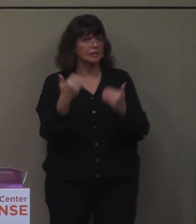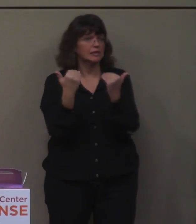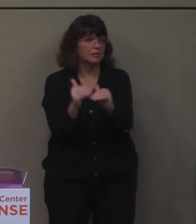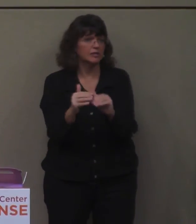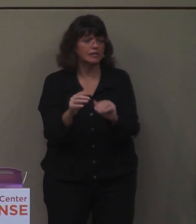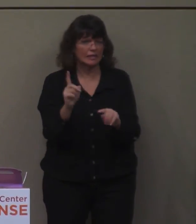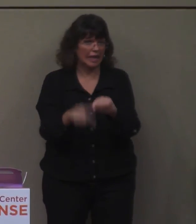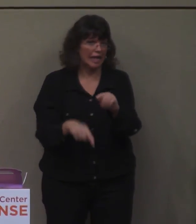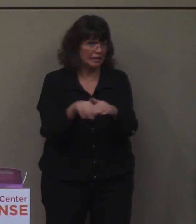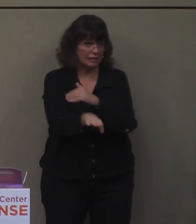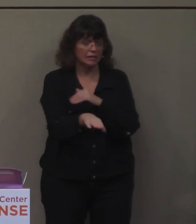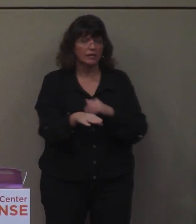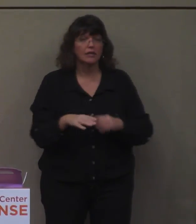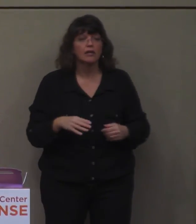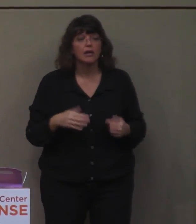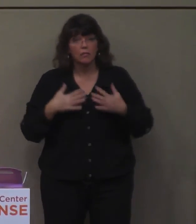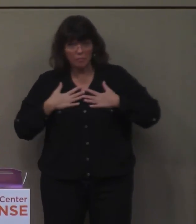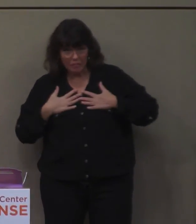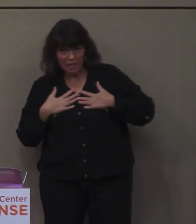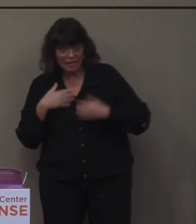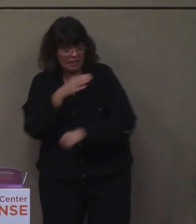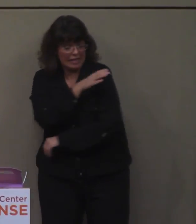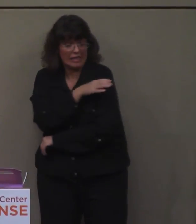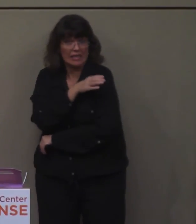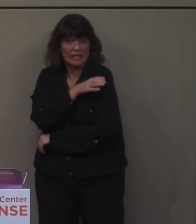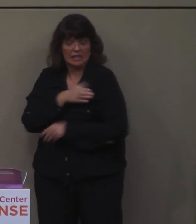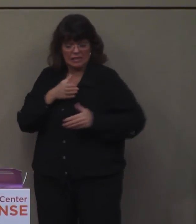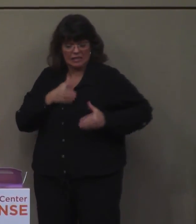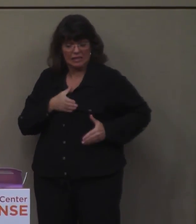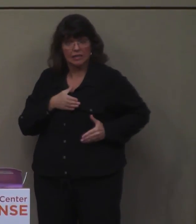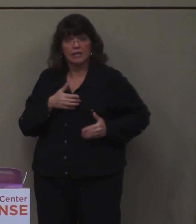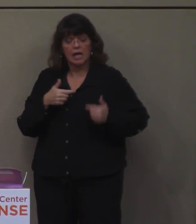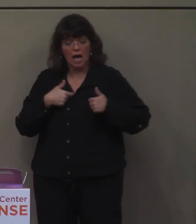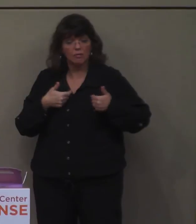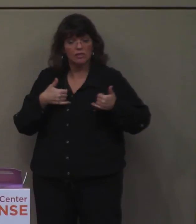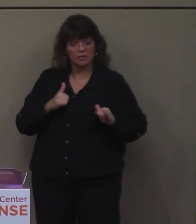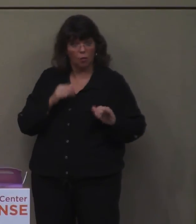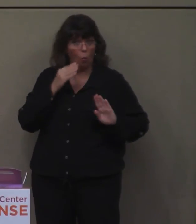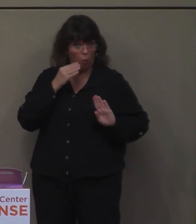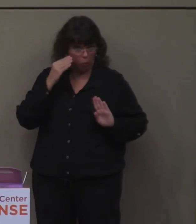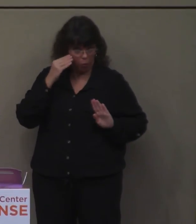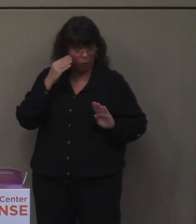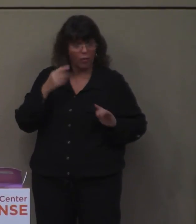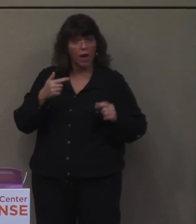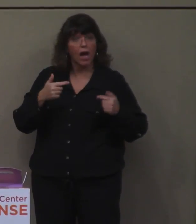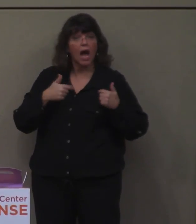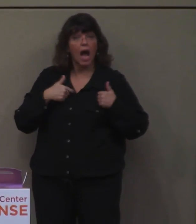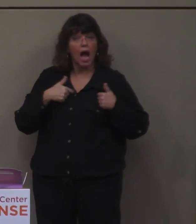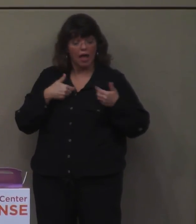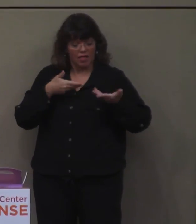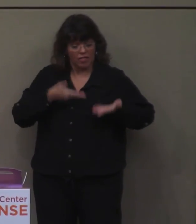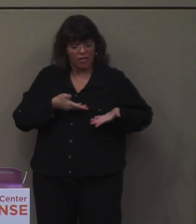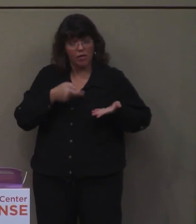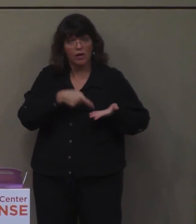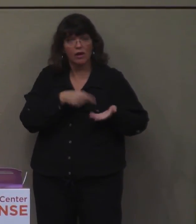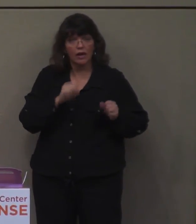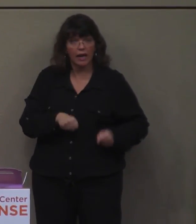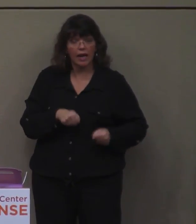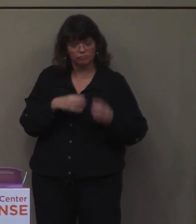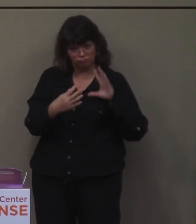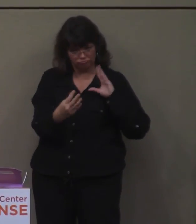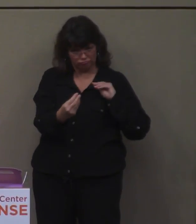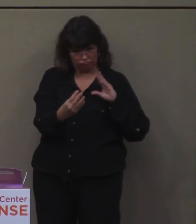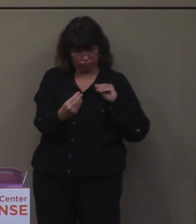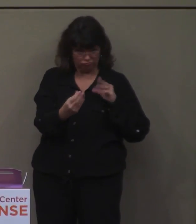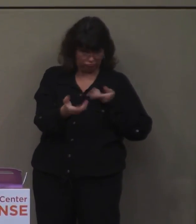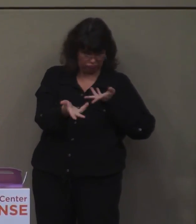are seeing or hearing or talking to clients from home. So we're trying to maintain as much as possible services as